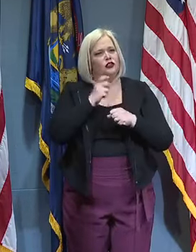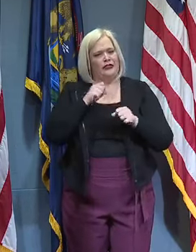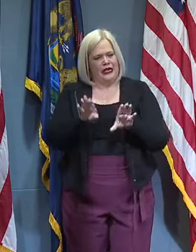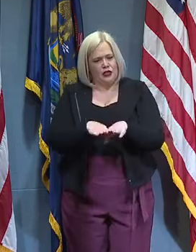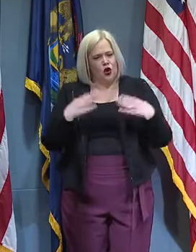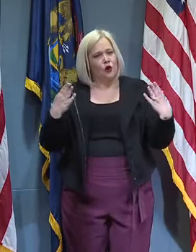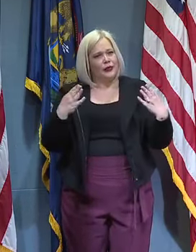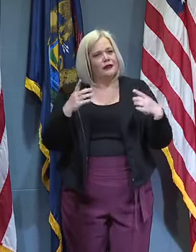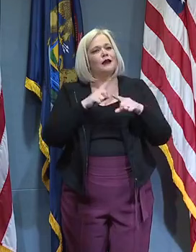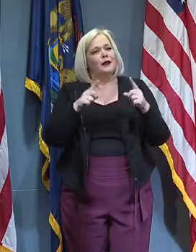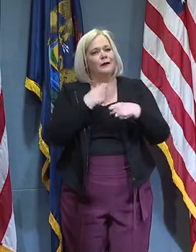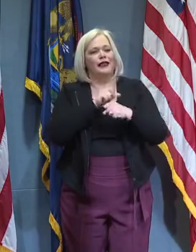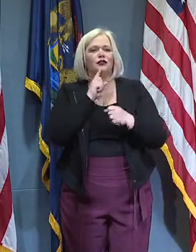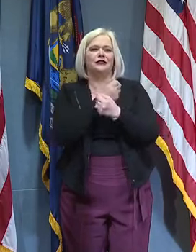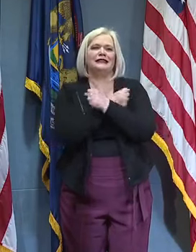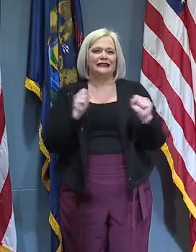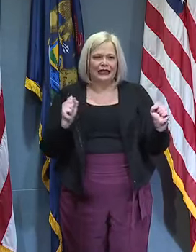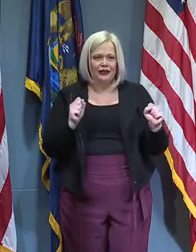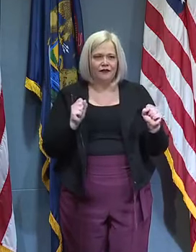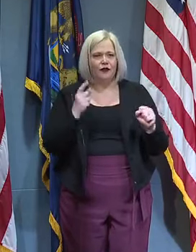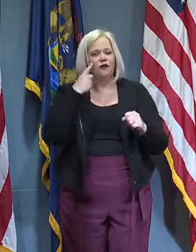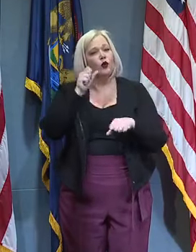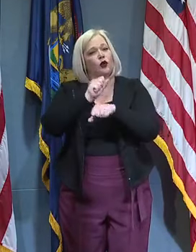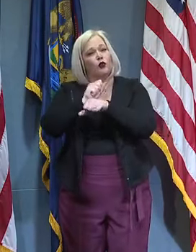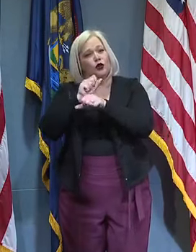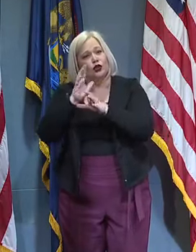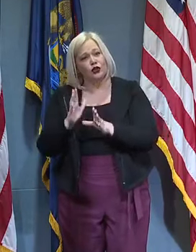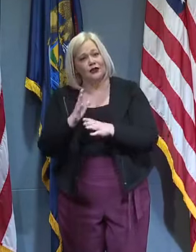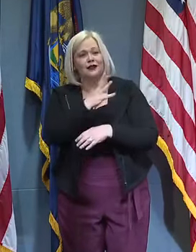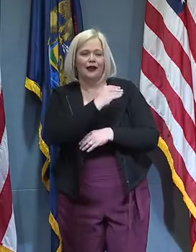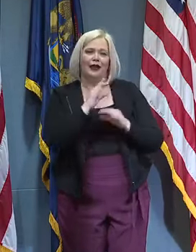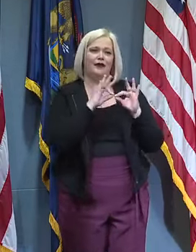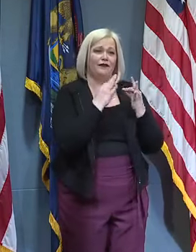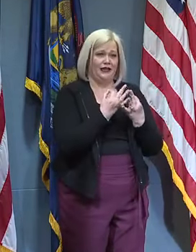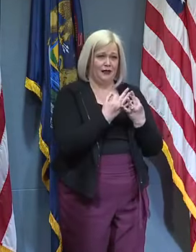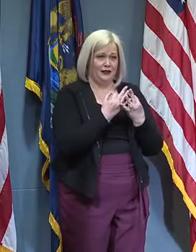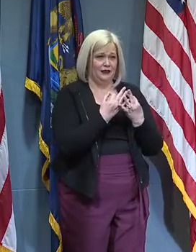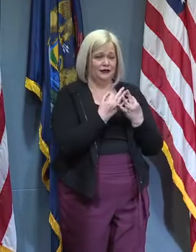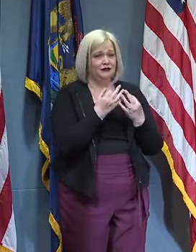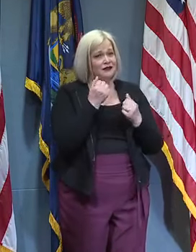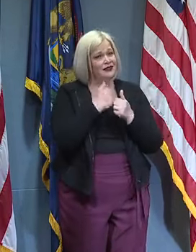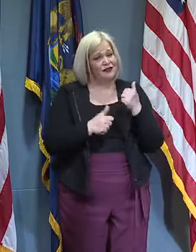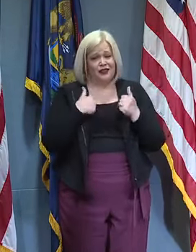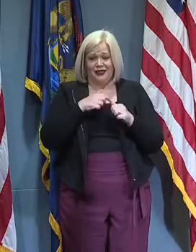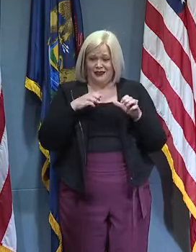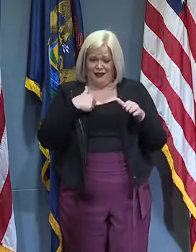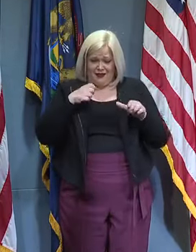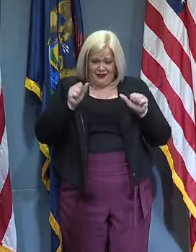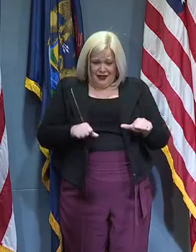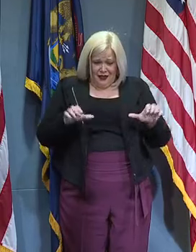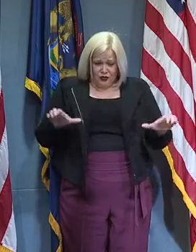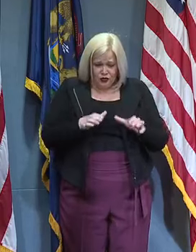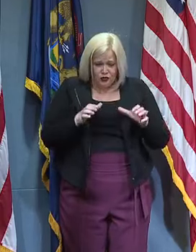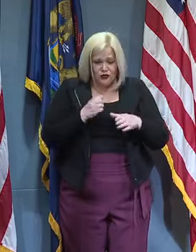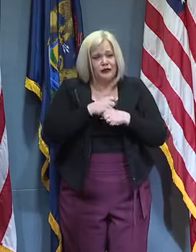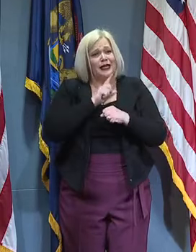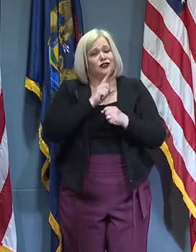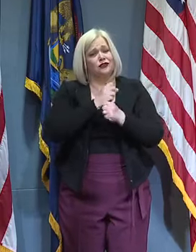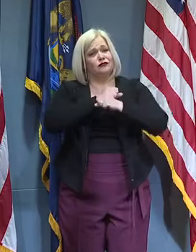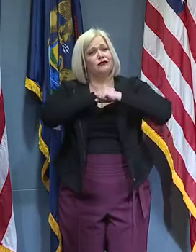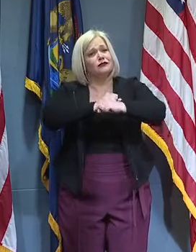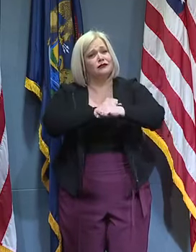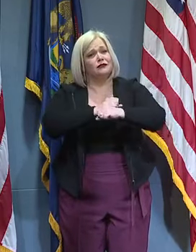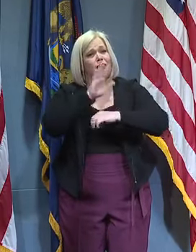health and safety of workers and their families. I'm using every tool in my toolbox to protect Michiganders from the spread of this